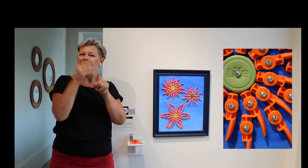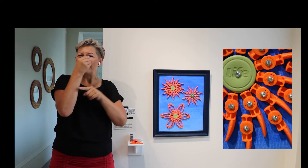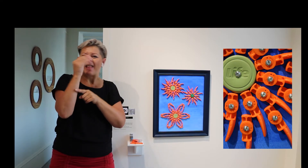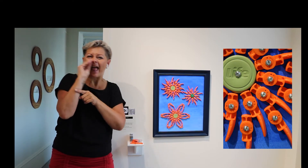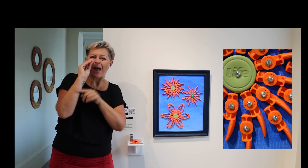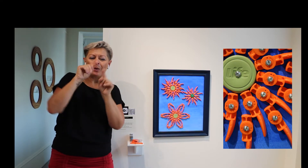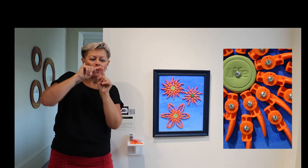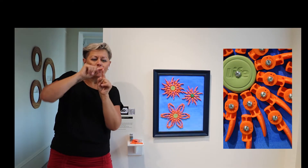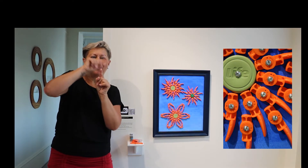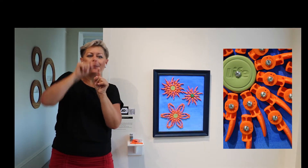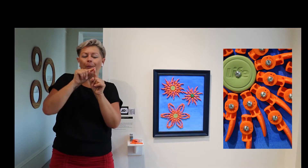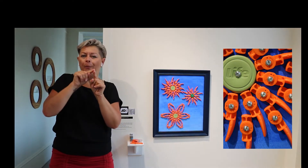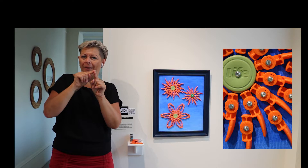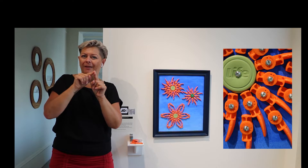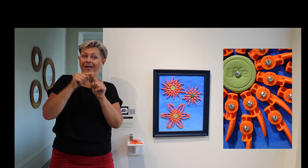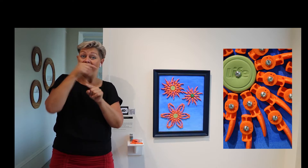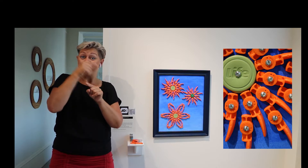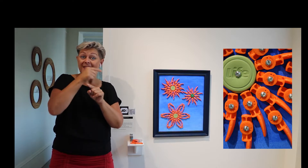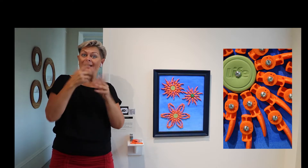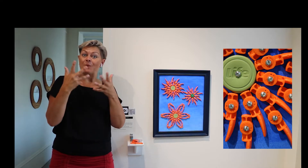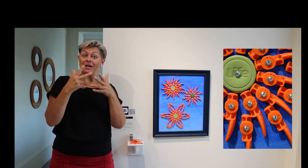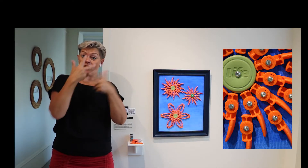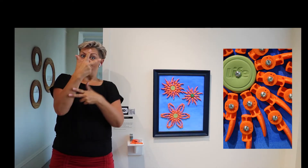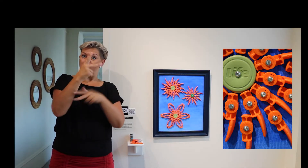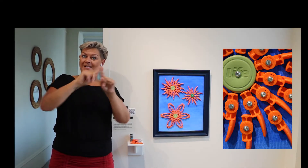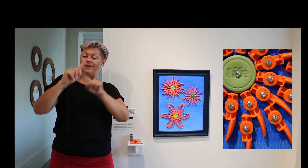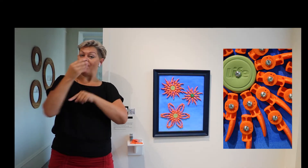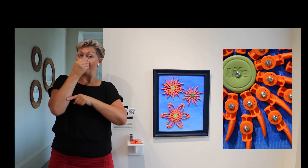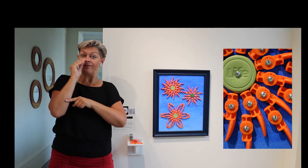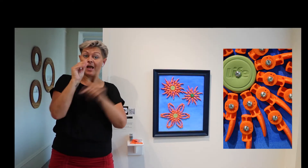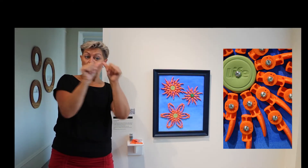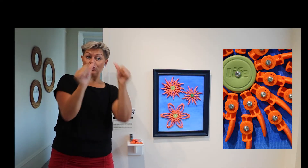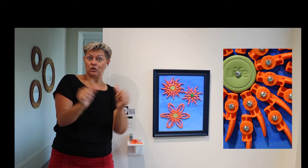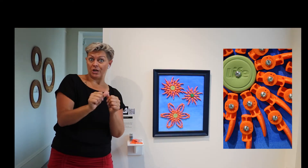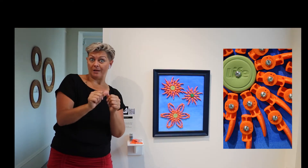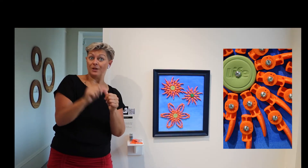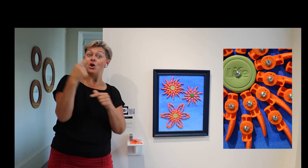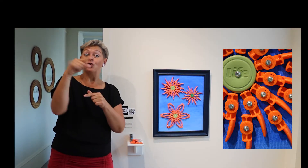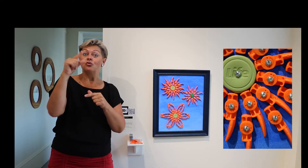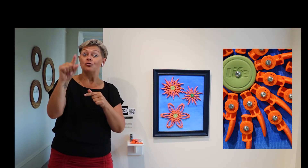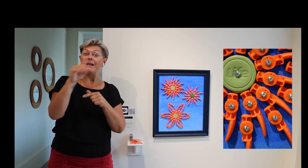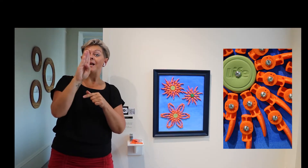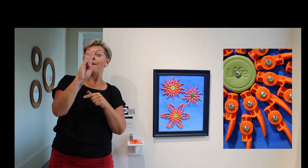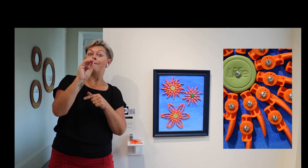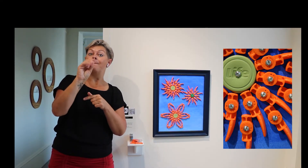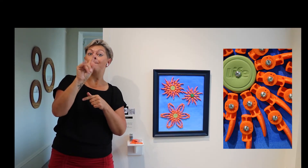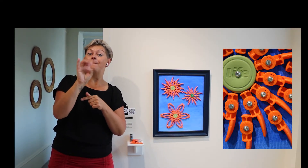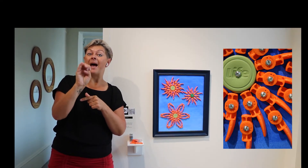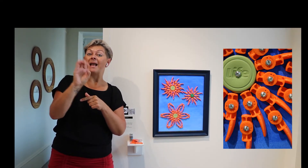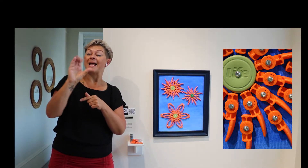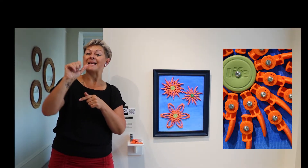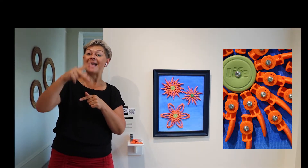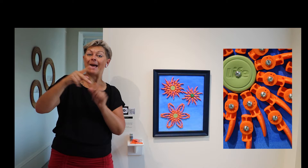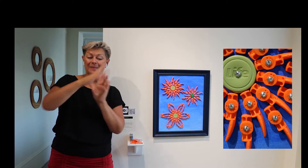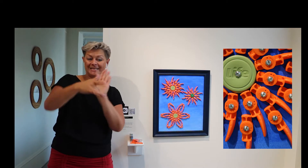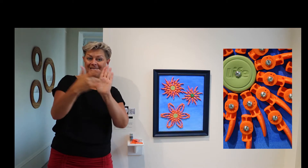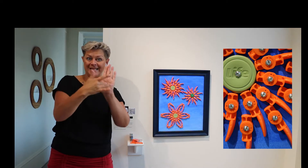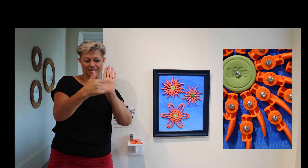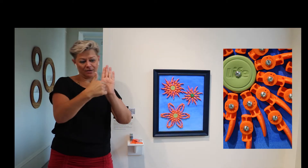flower petals. The pieces have been arranged into 3 flower shapes with green bottle cap centers. Find these